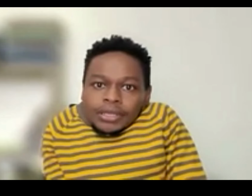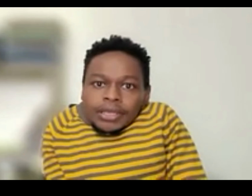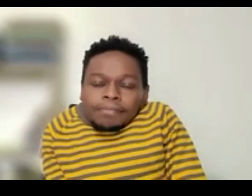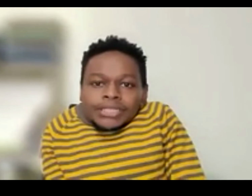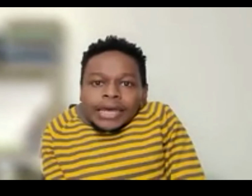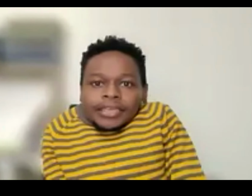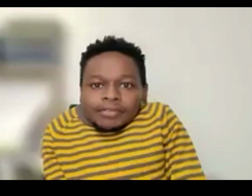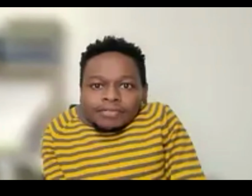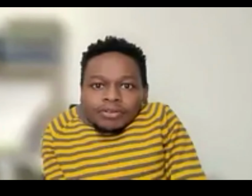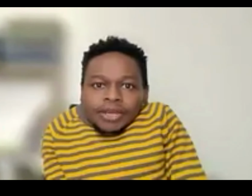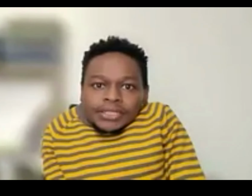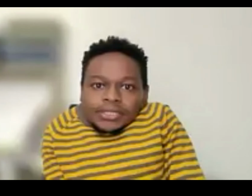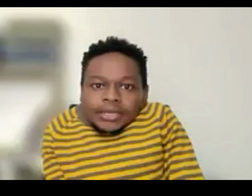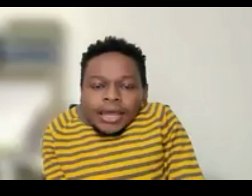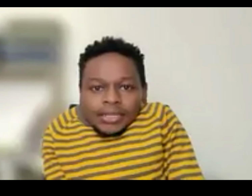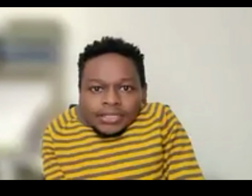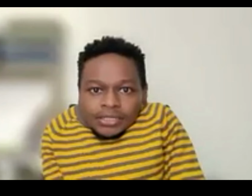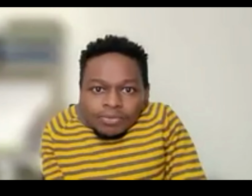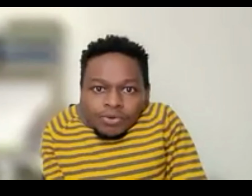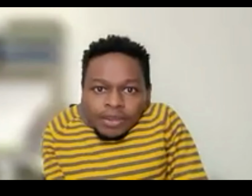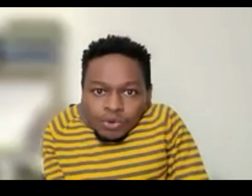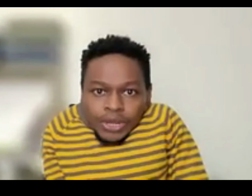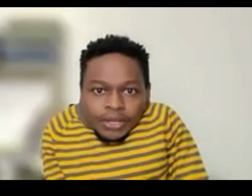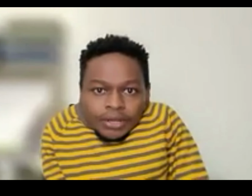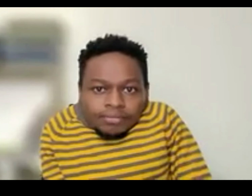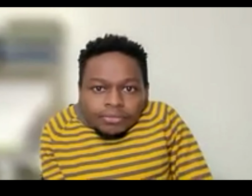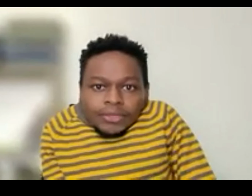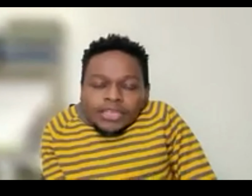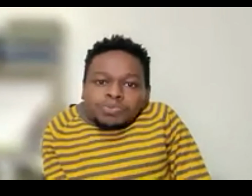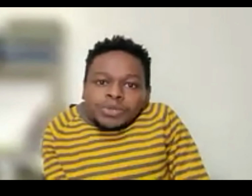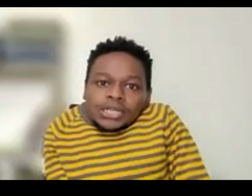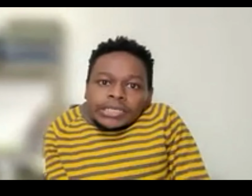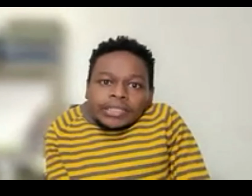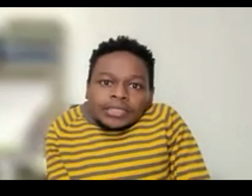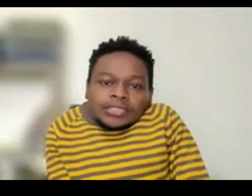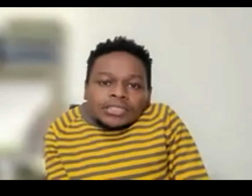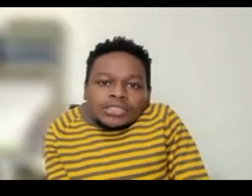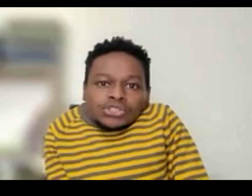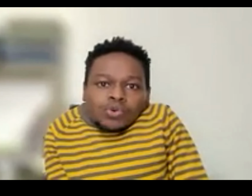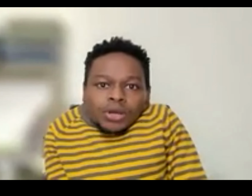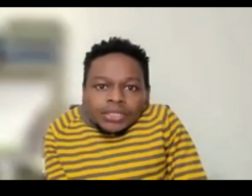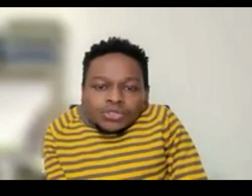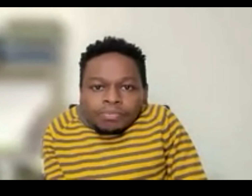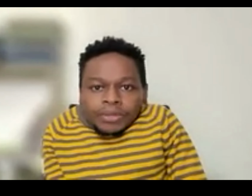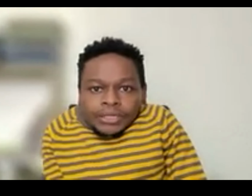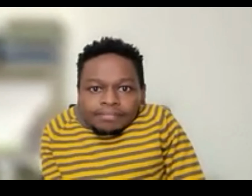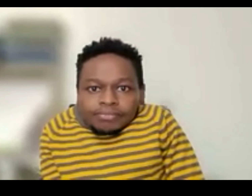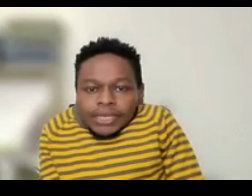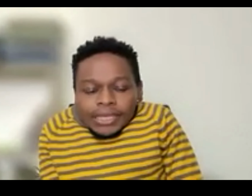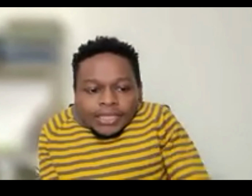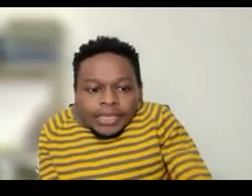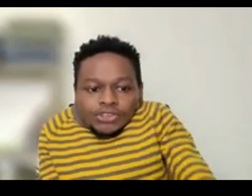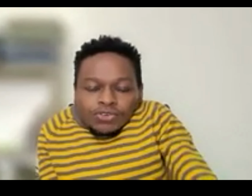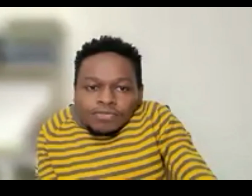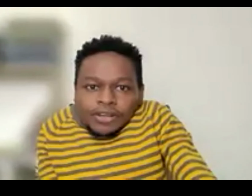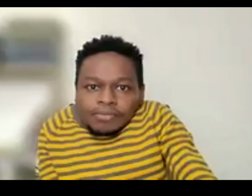but a given right, accessible everywhere, especially in this digital world that we are building. Thank you very much.